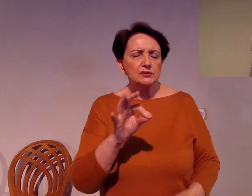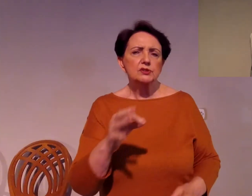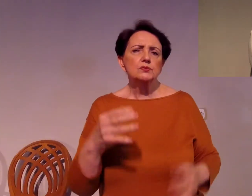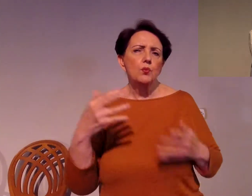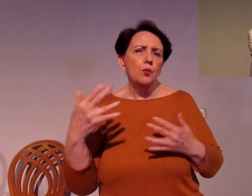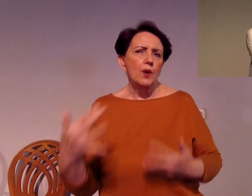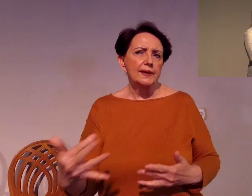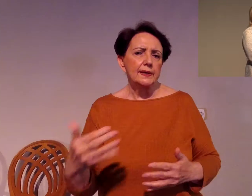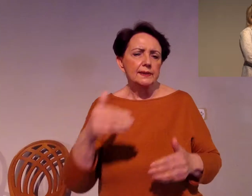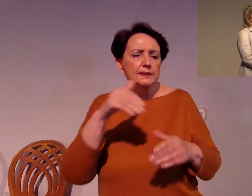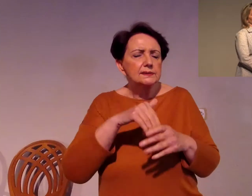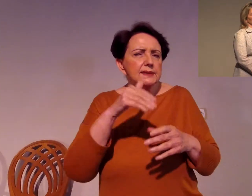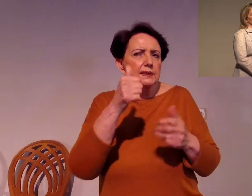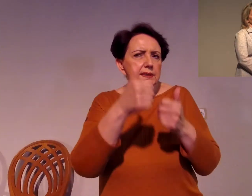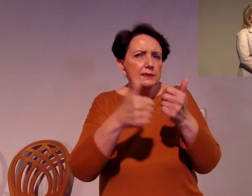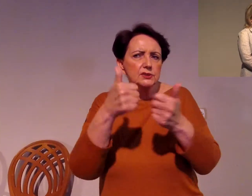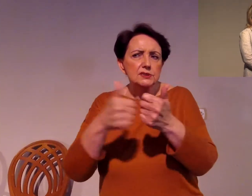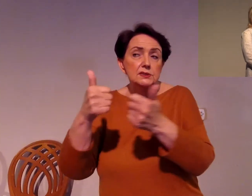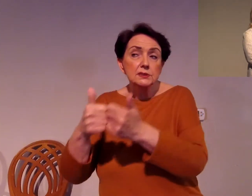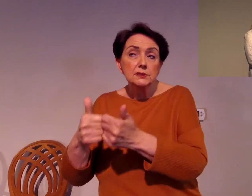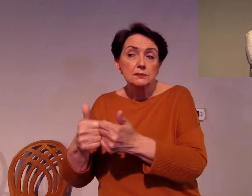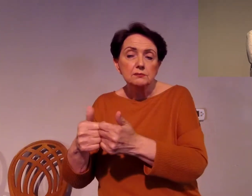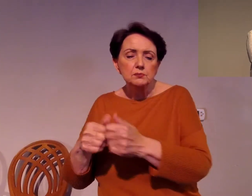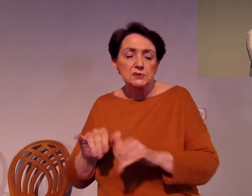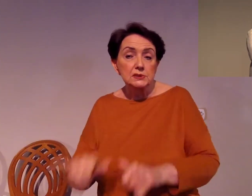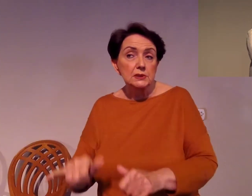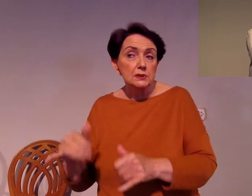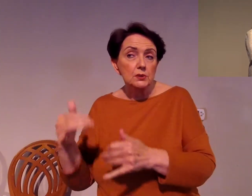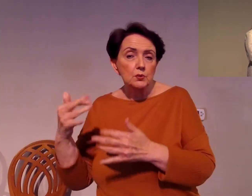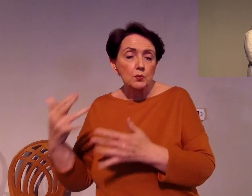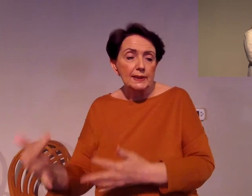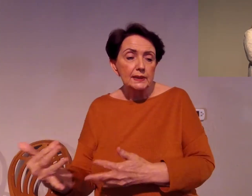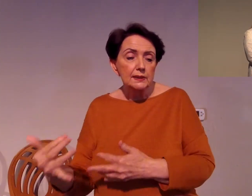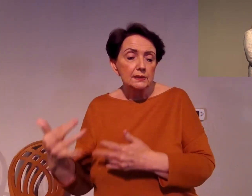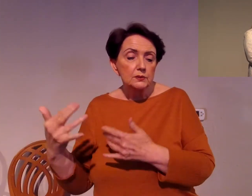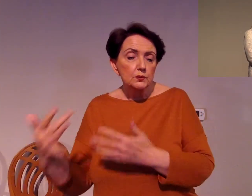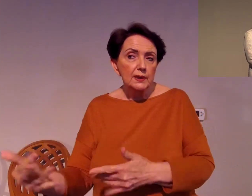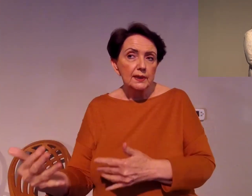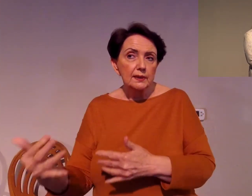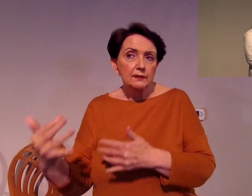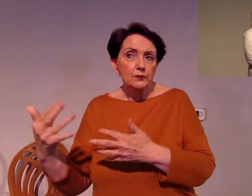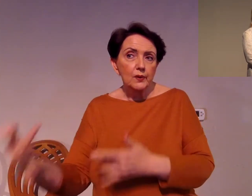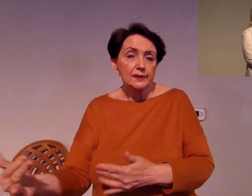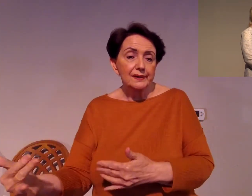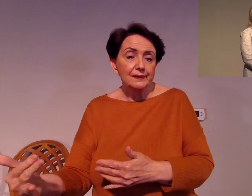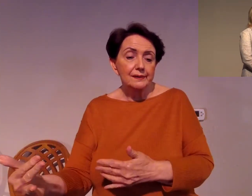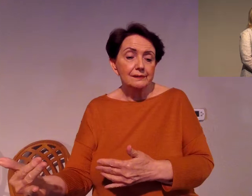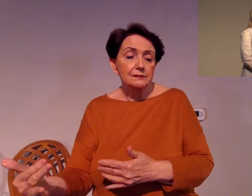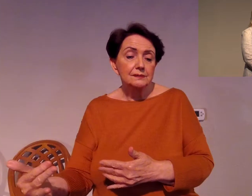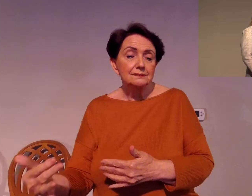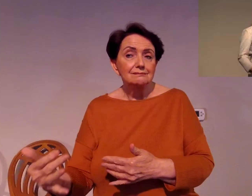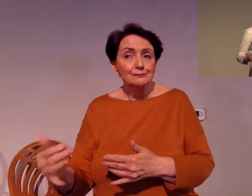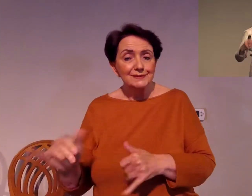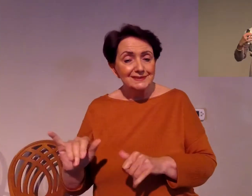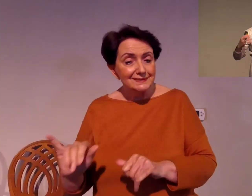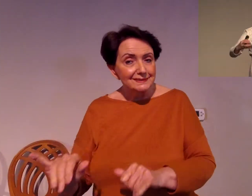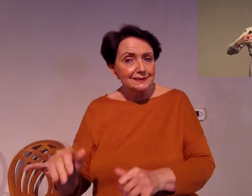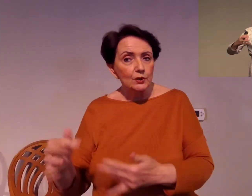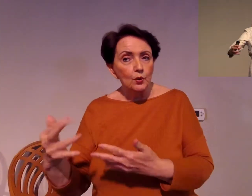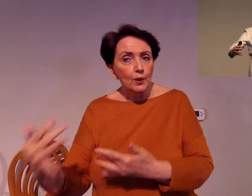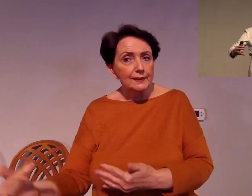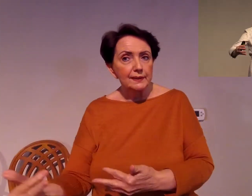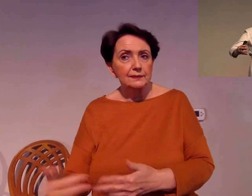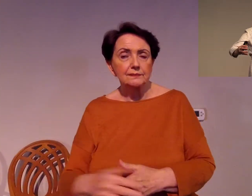waiting within each of us. Like, I'm still waiting. I'm still waiting. I'm still waiting. To be